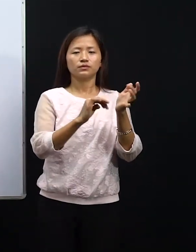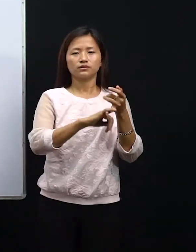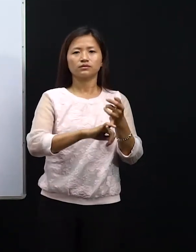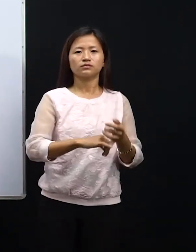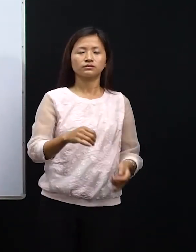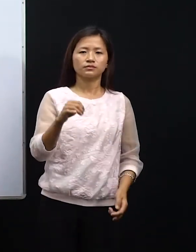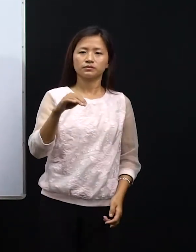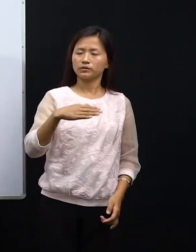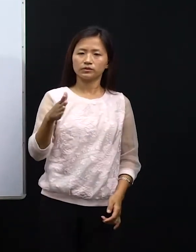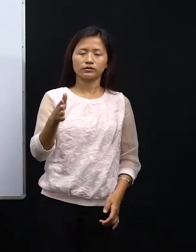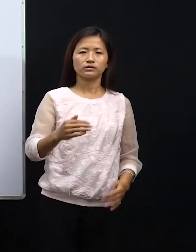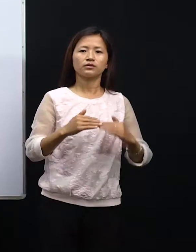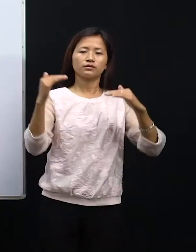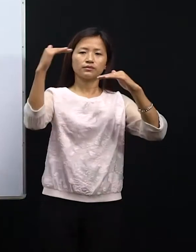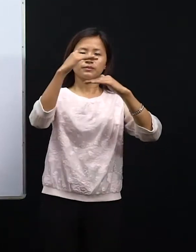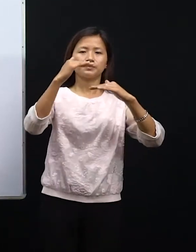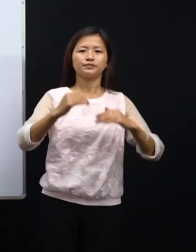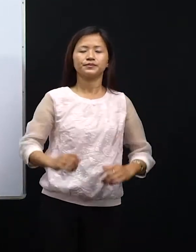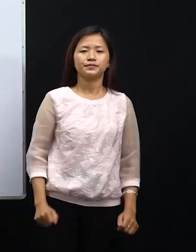AB plus.